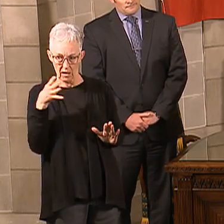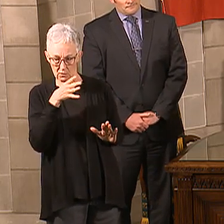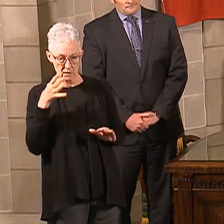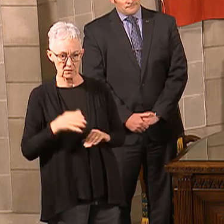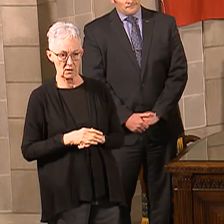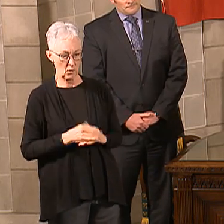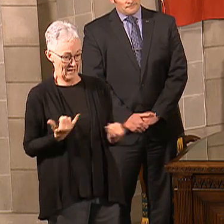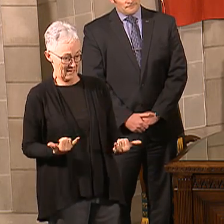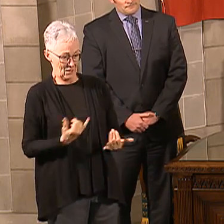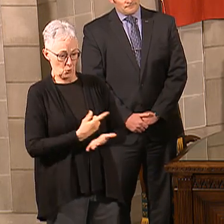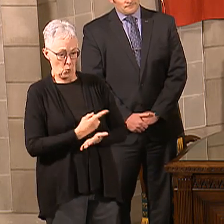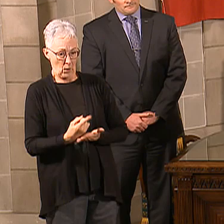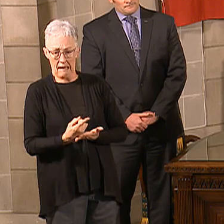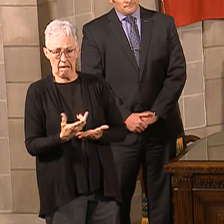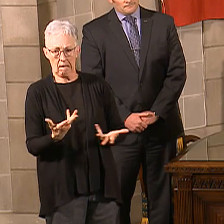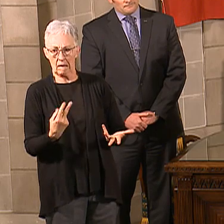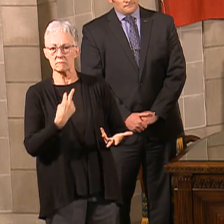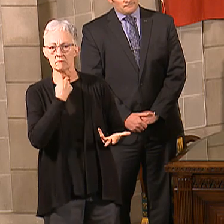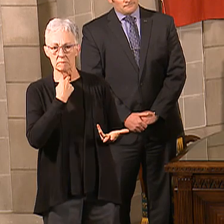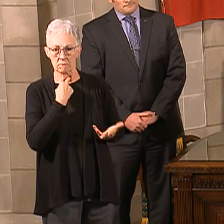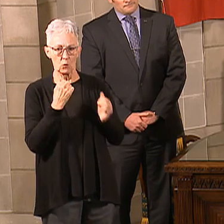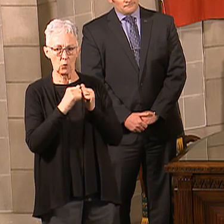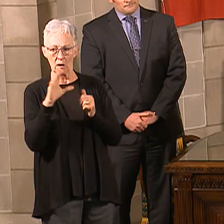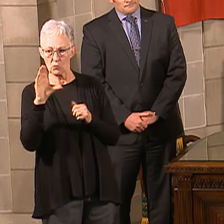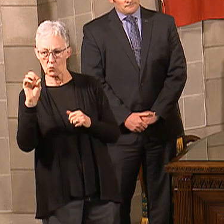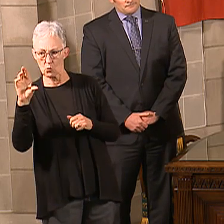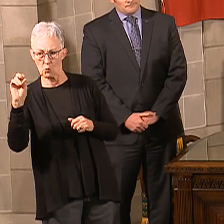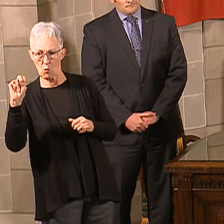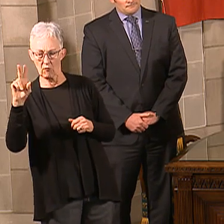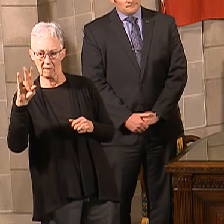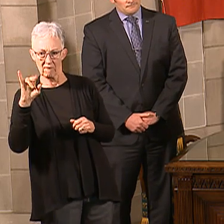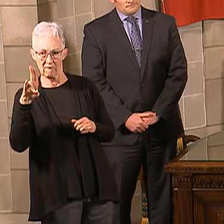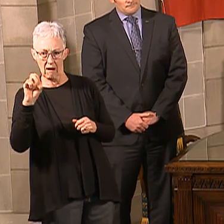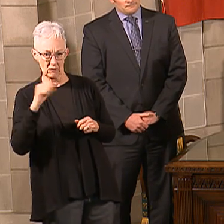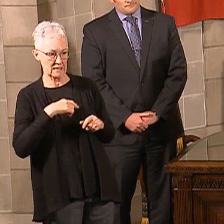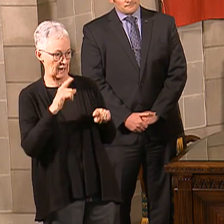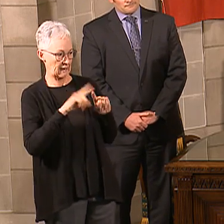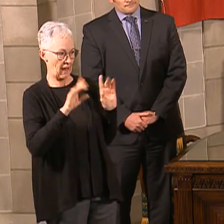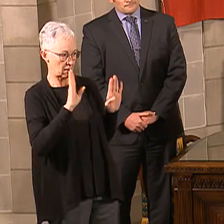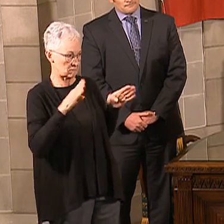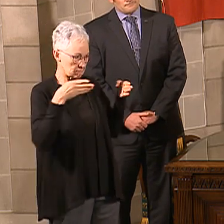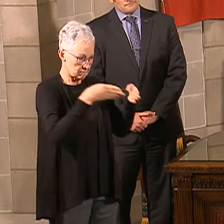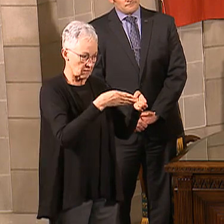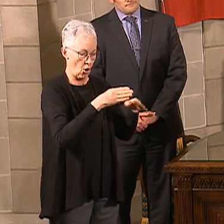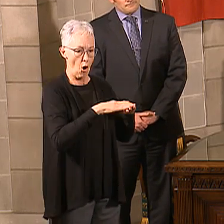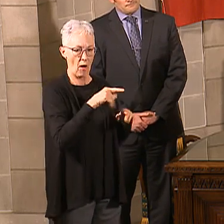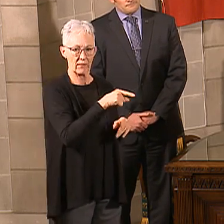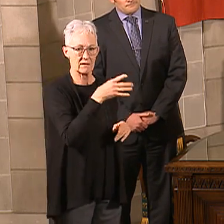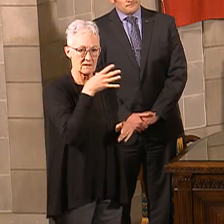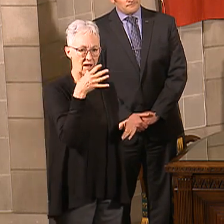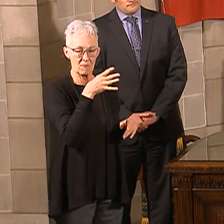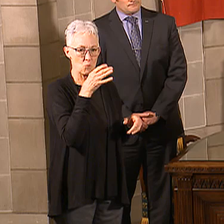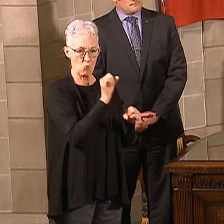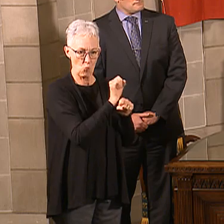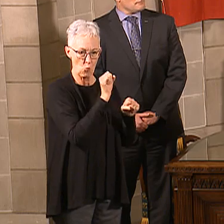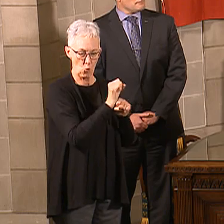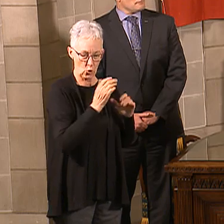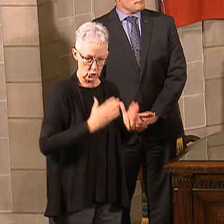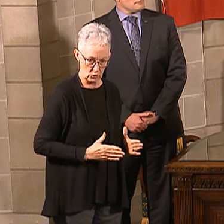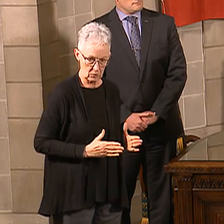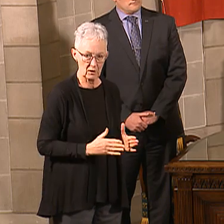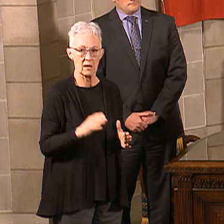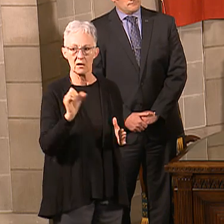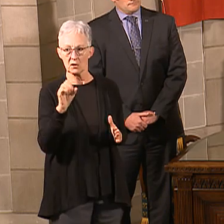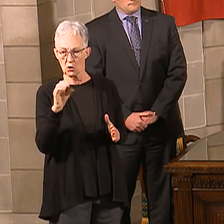But I still want to highlight what our state's #1 industry is doing. And so what I have here today is, as I mentioned